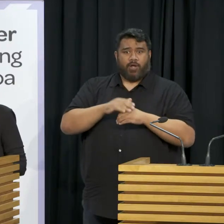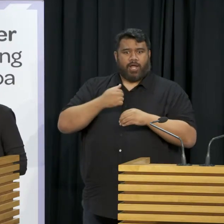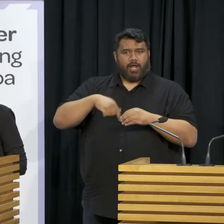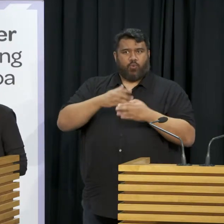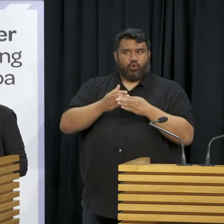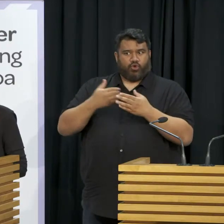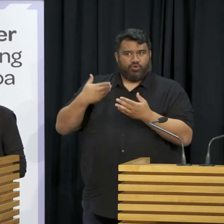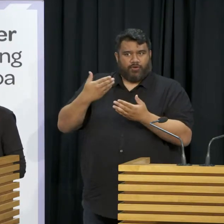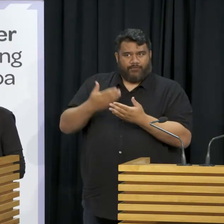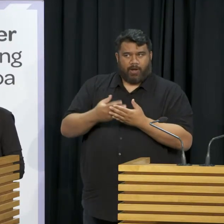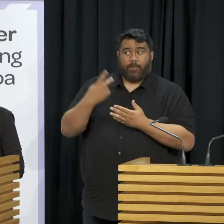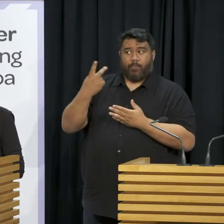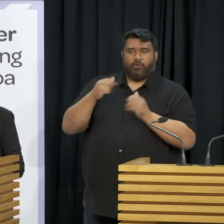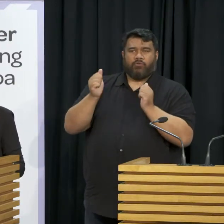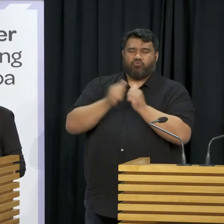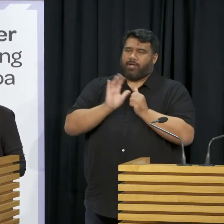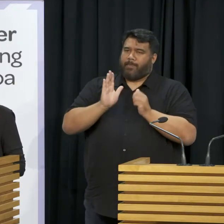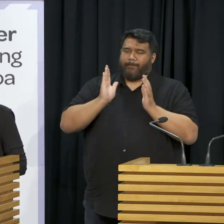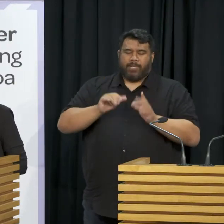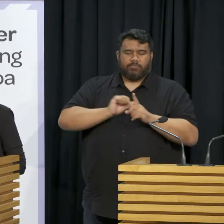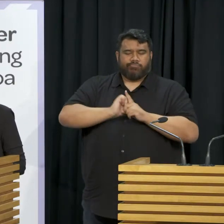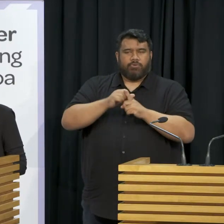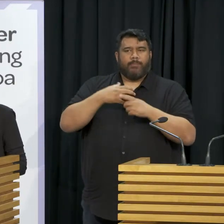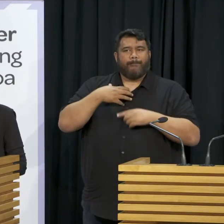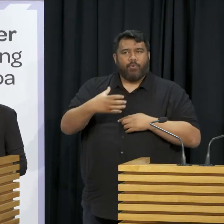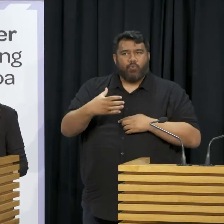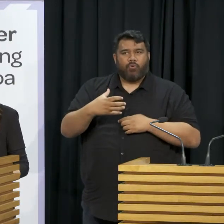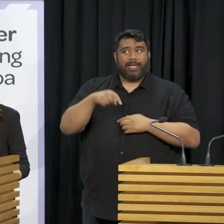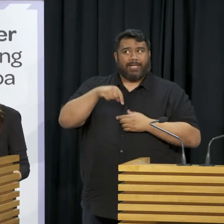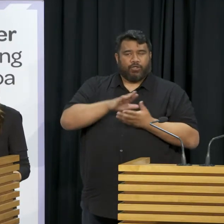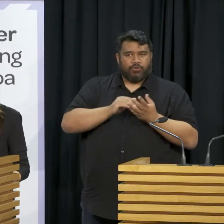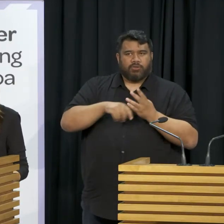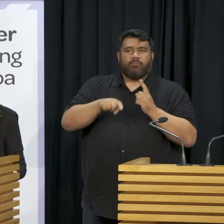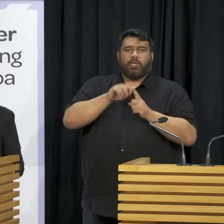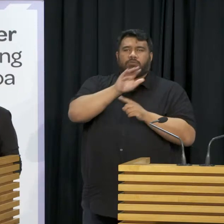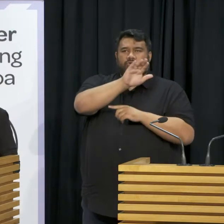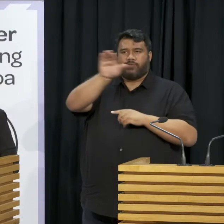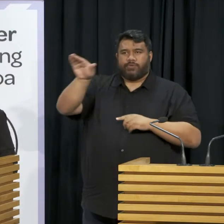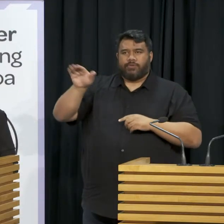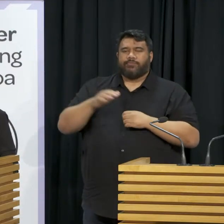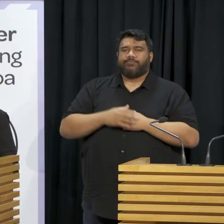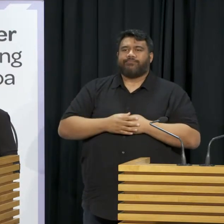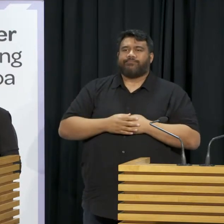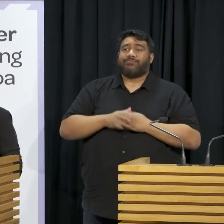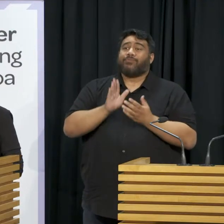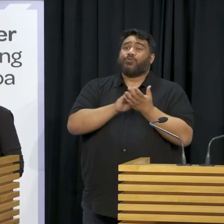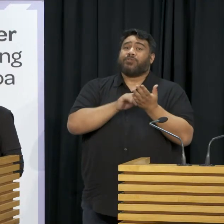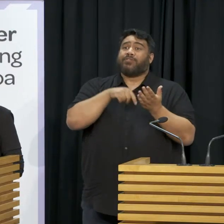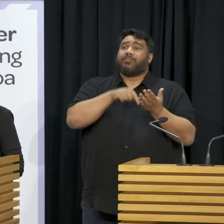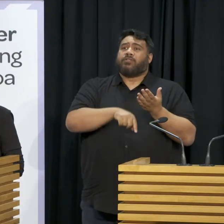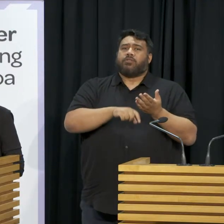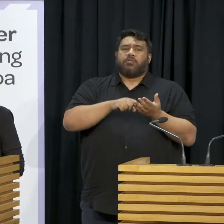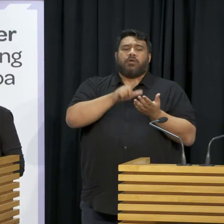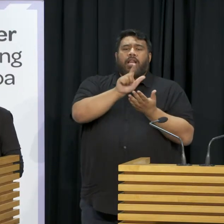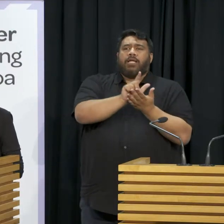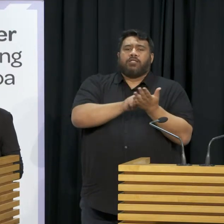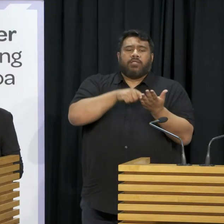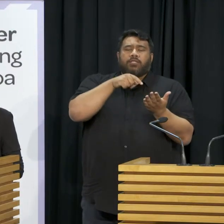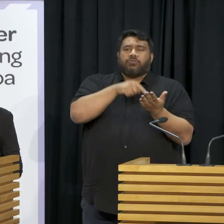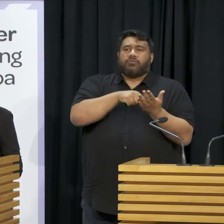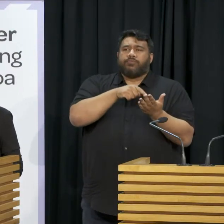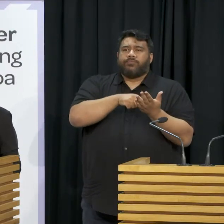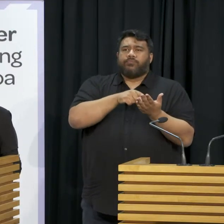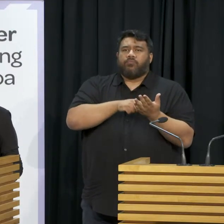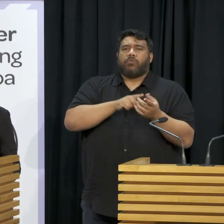call gives us a platform to do that work, including domestically. Here in New Zealand, legislation which would make live streaming